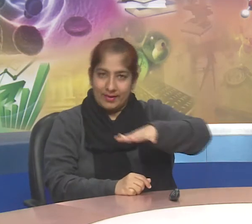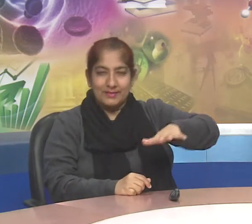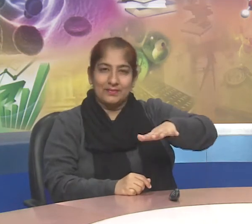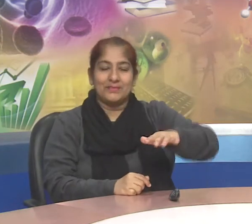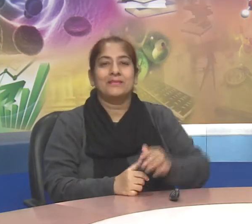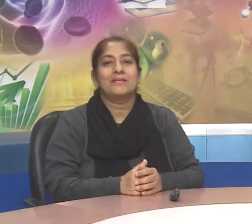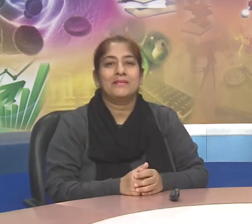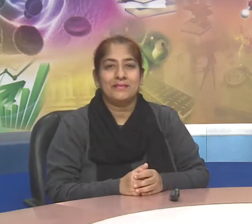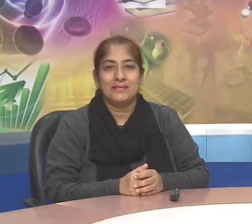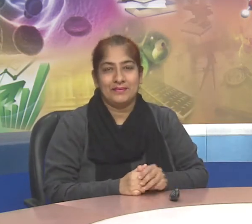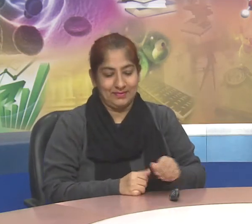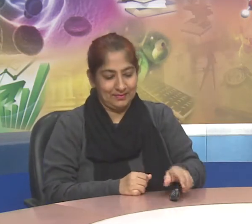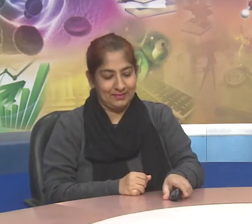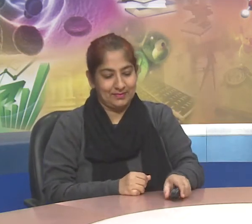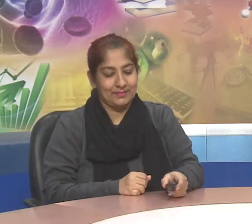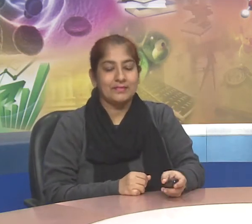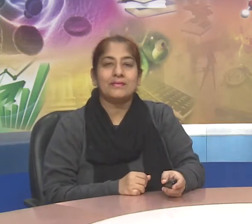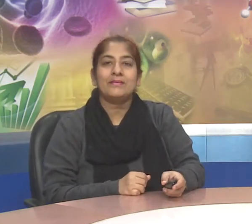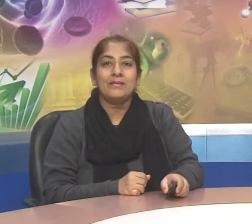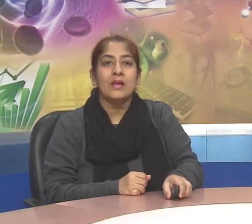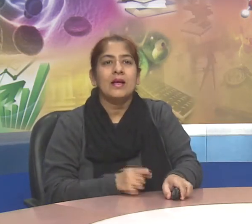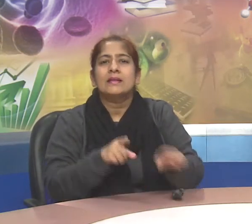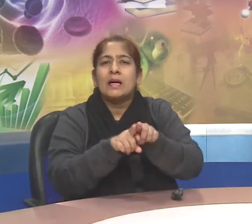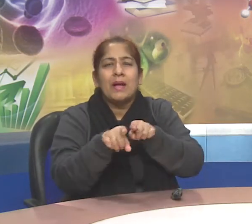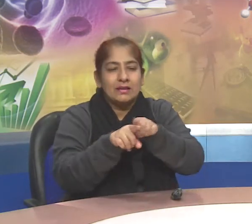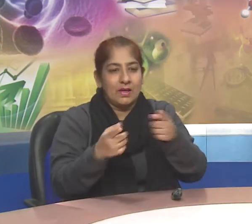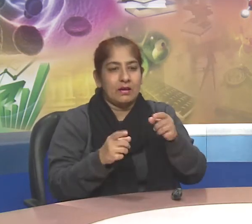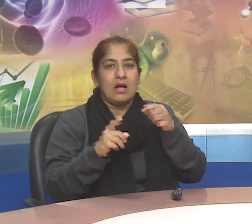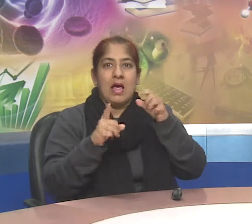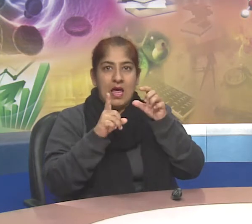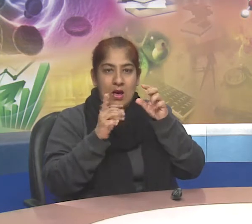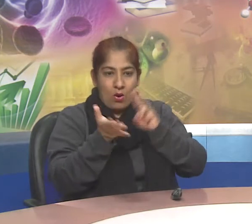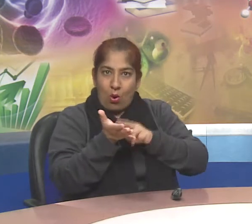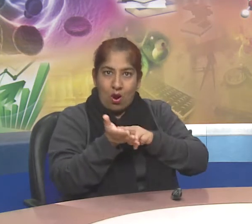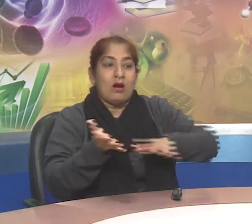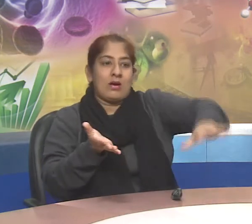Local, it means the same area we stay. It means local.